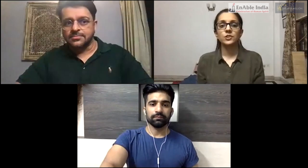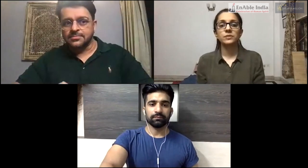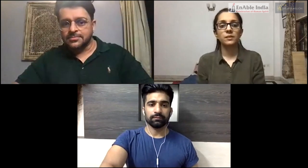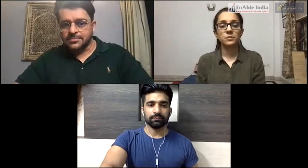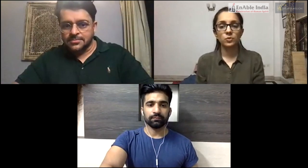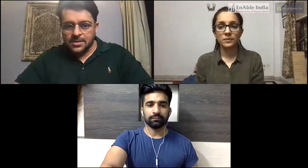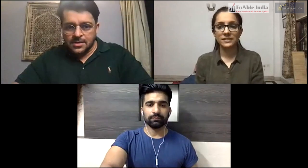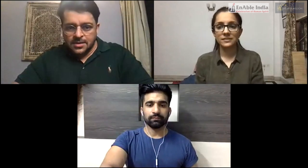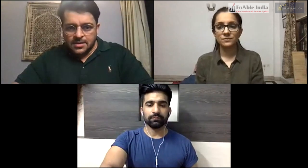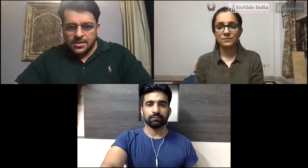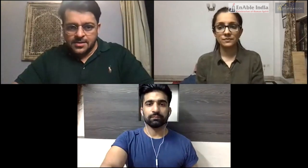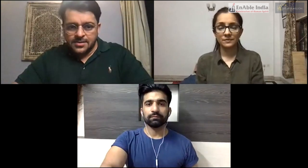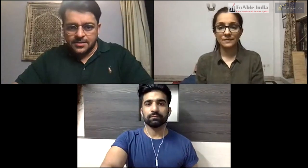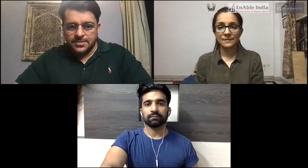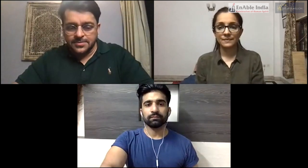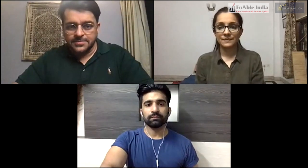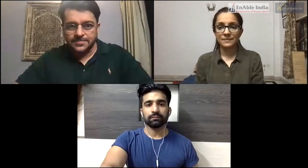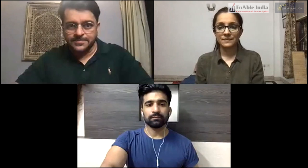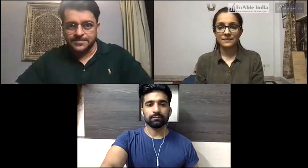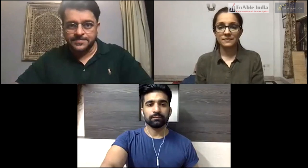Vaishali, can you bring up the poll, please?